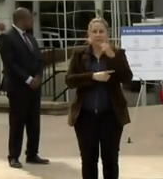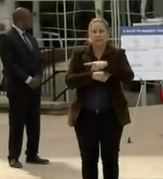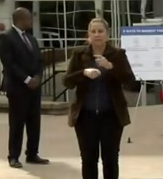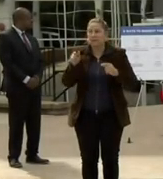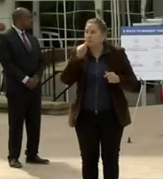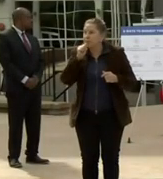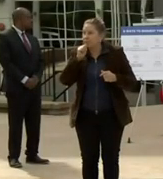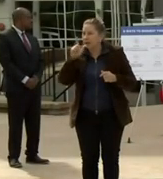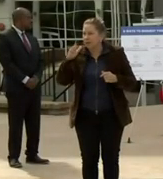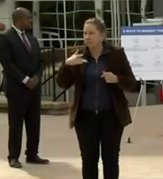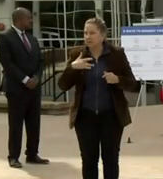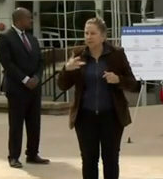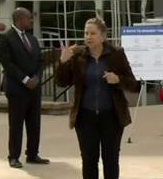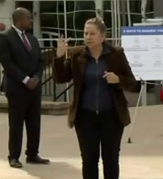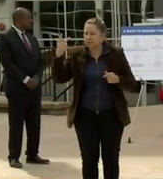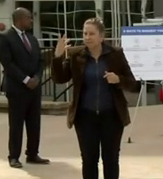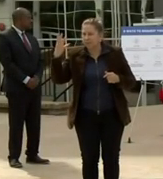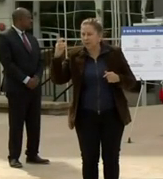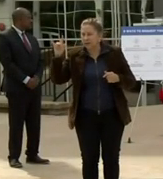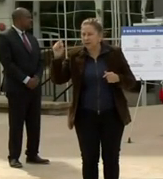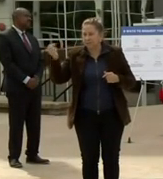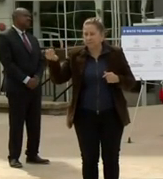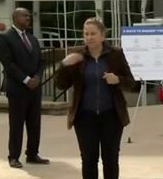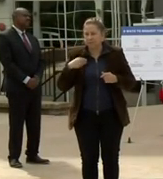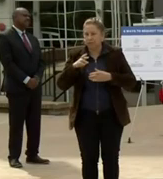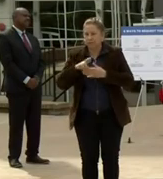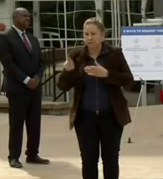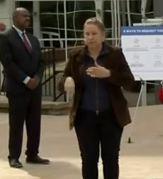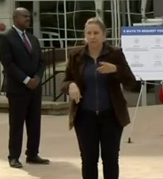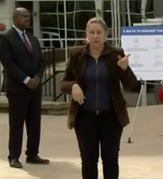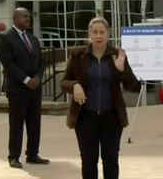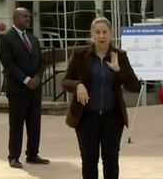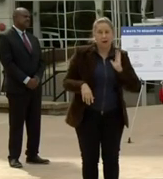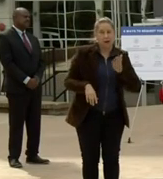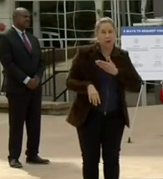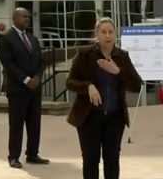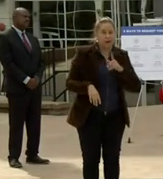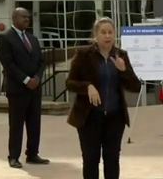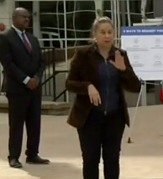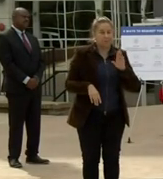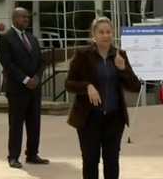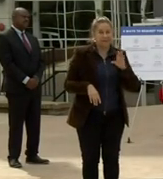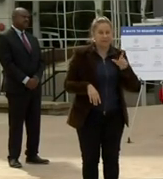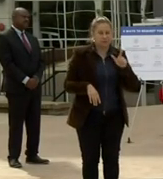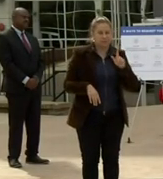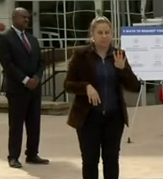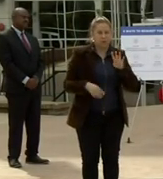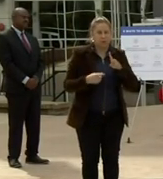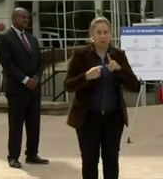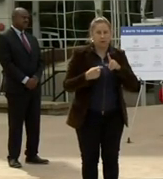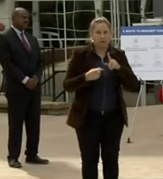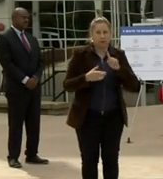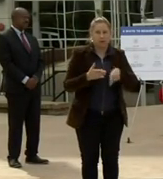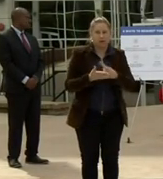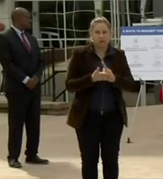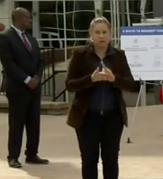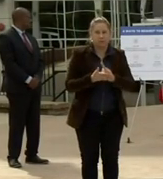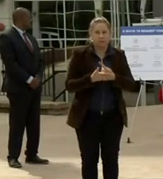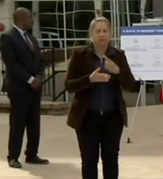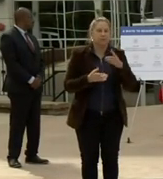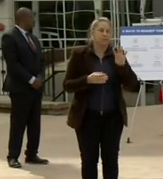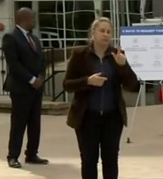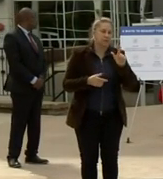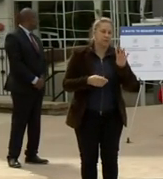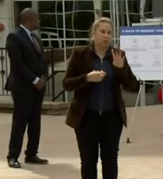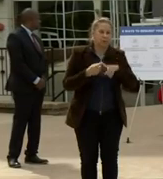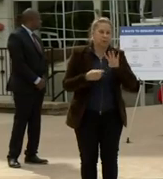days. It's taken our lab 24 to 48 hours. We're going to procure some additional equipment for our lab, which